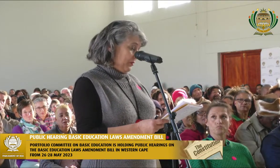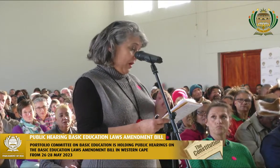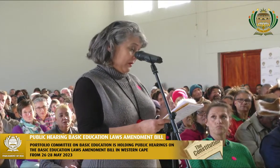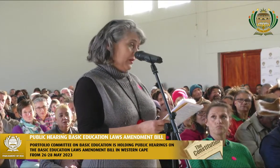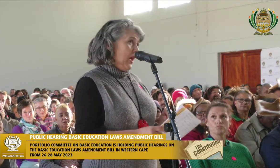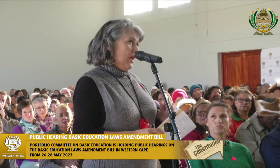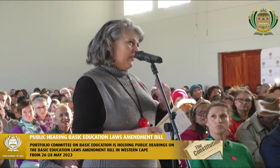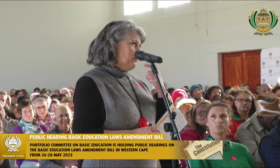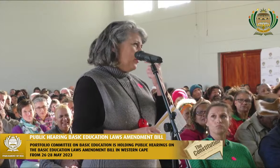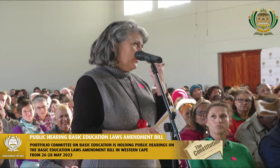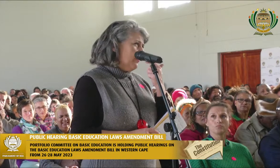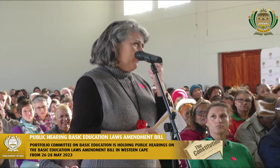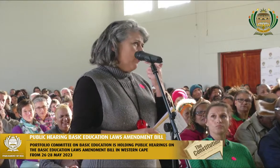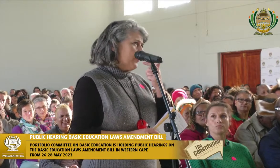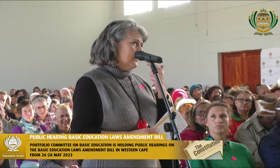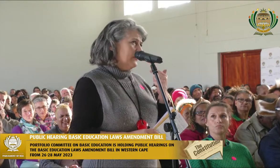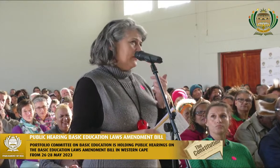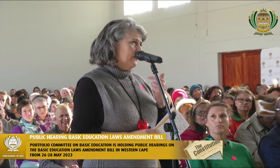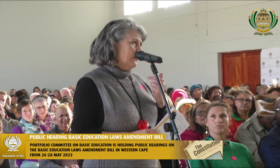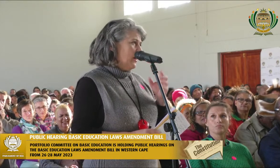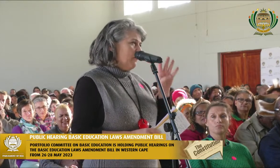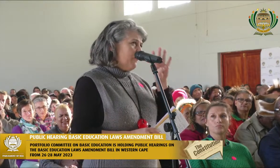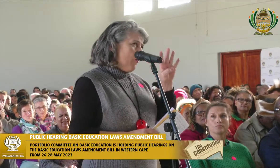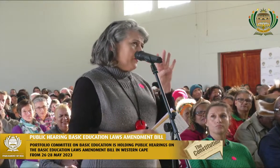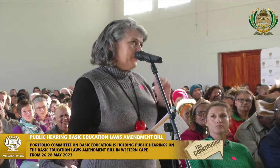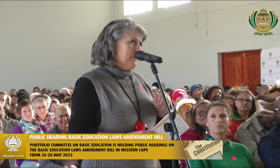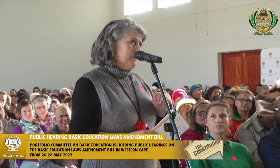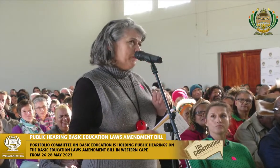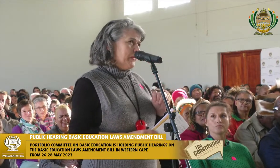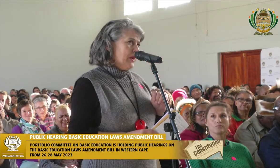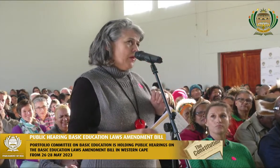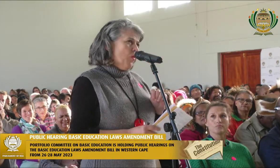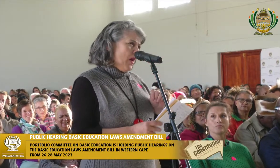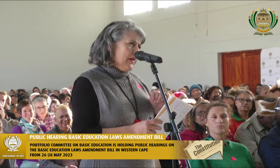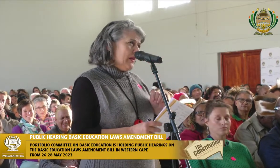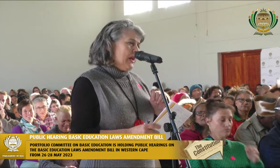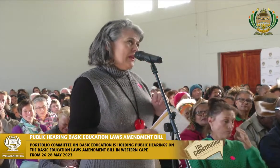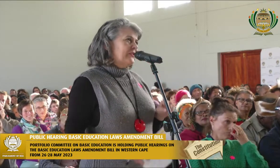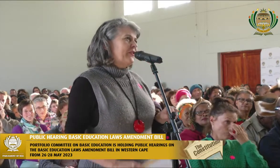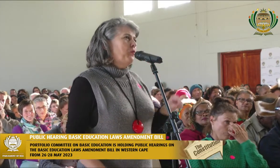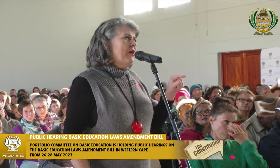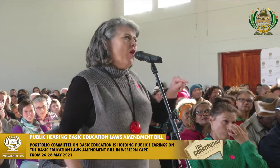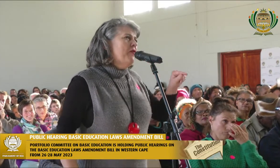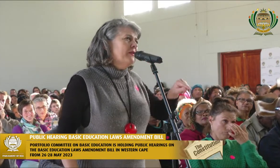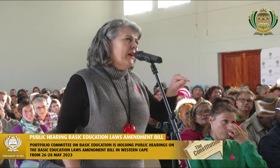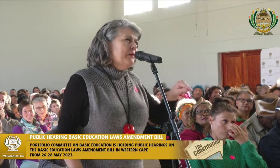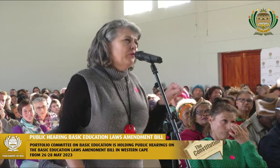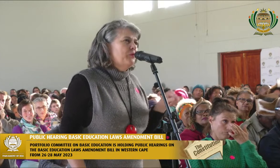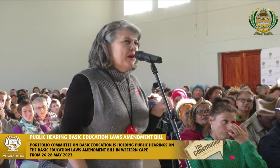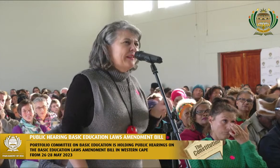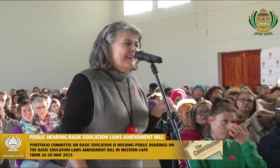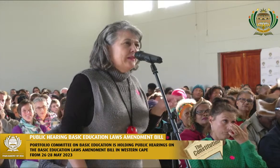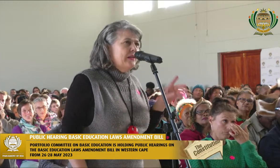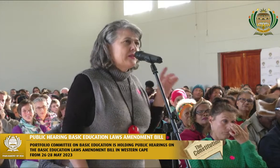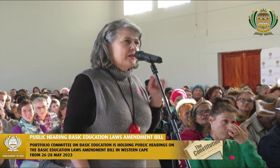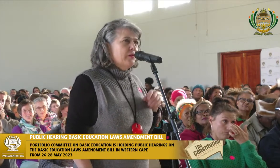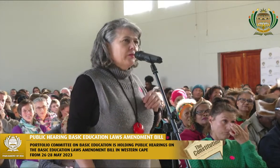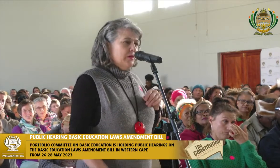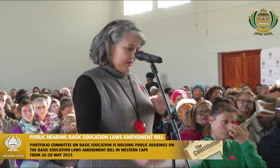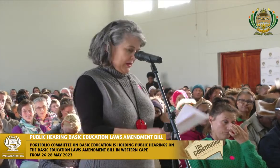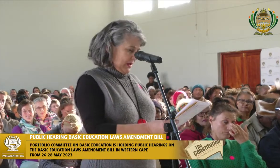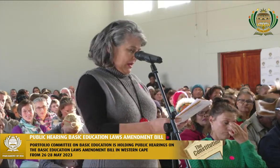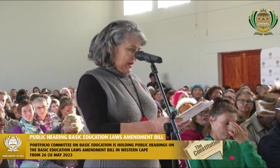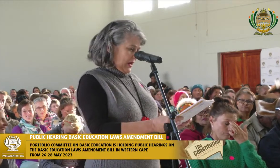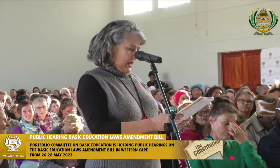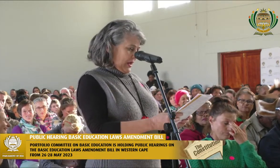actually stopped, but they pulled our four front teeth, four of them. Why? So that we are not able to make a click